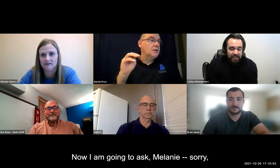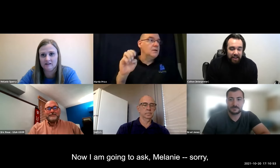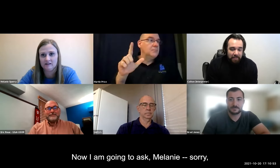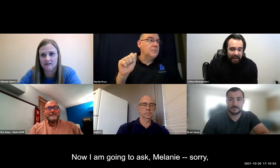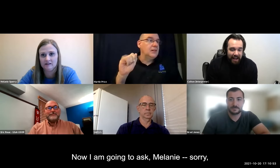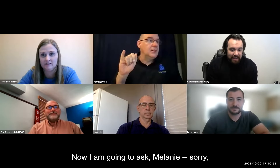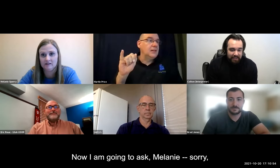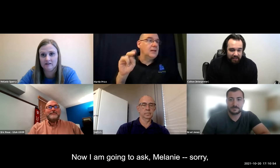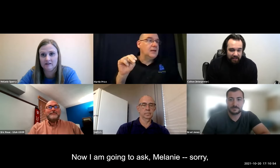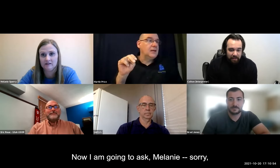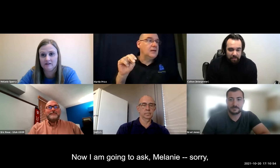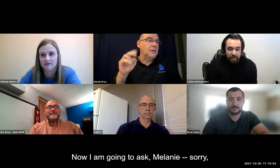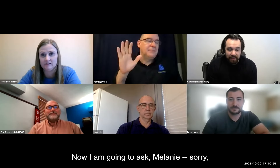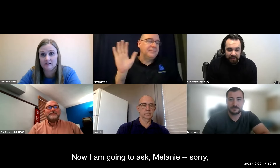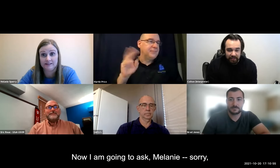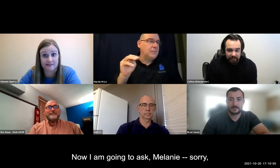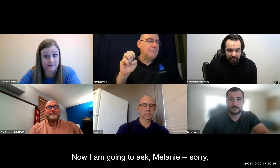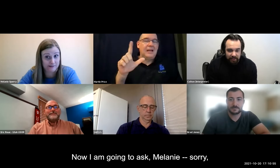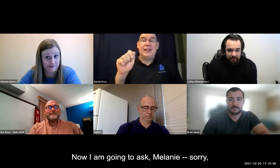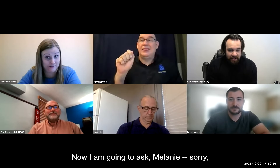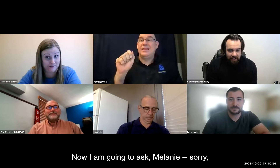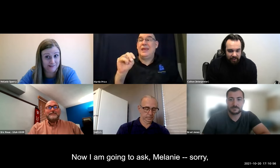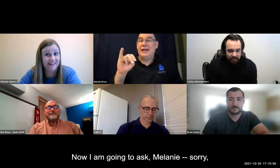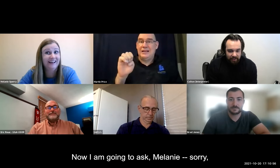All right, so now I'm gonna ask Melanie,